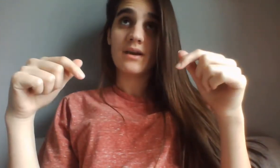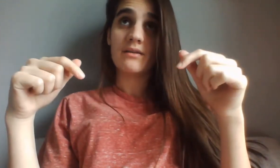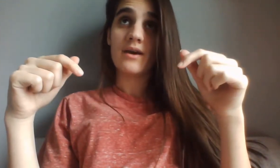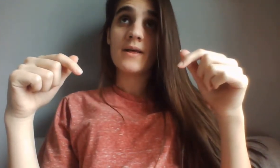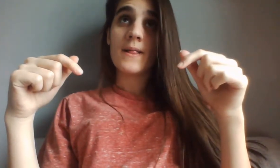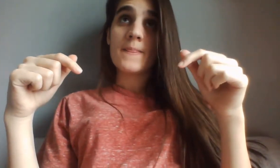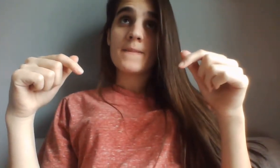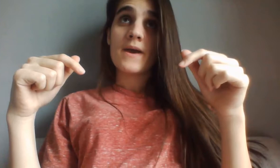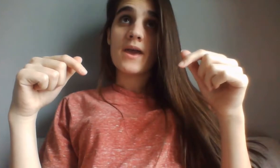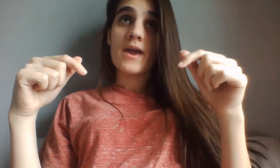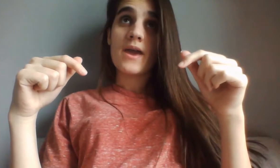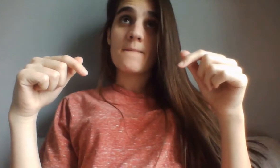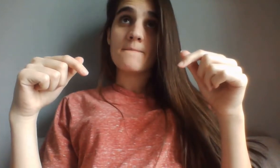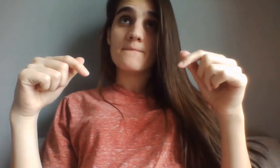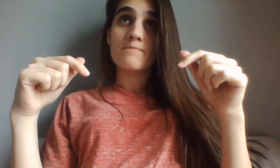that